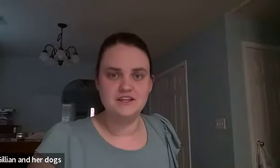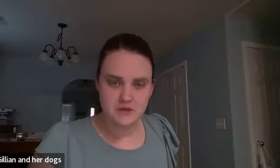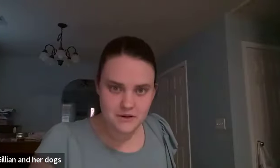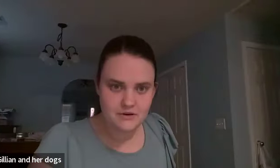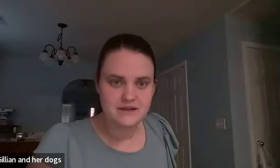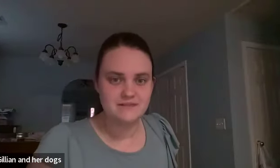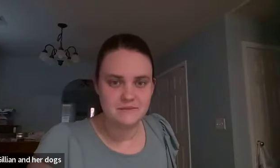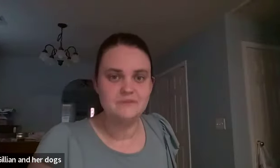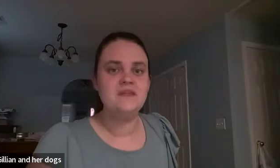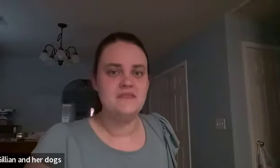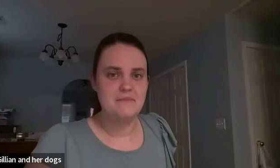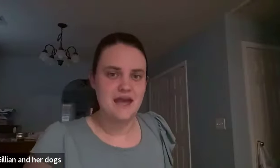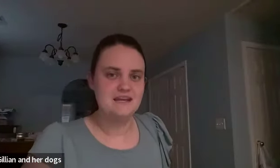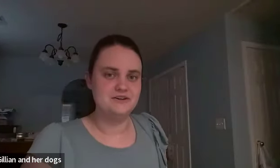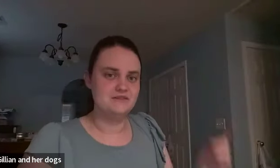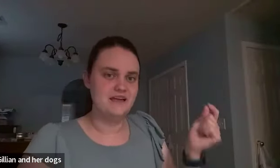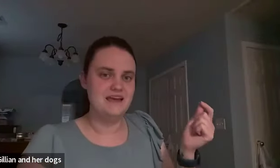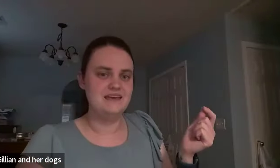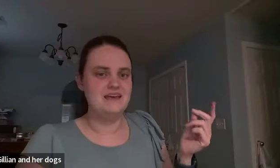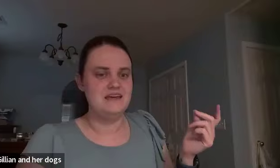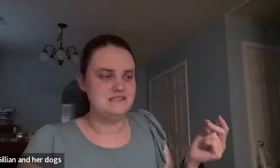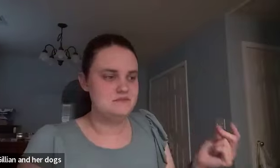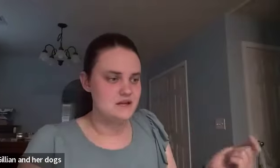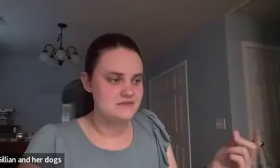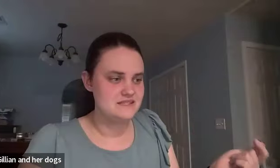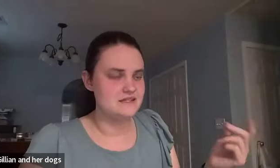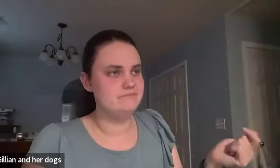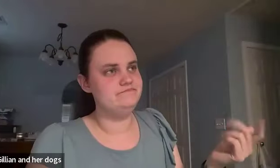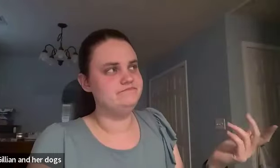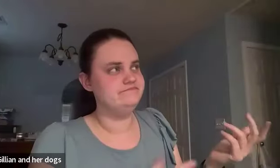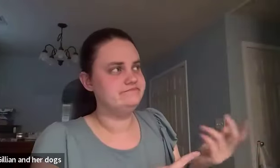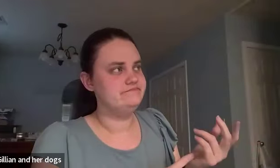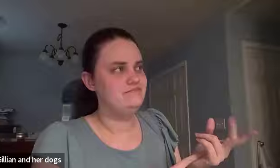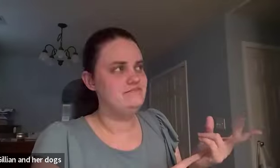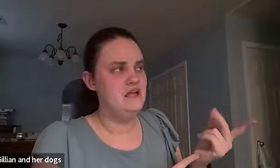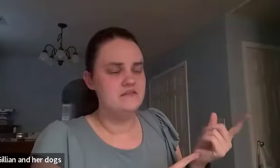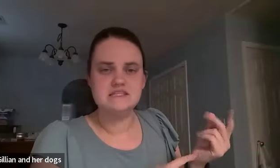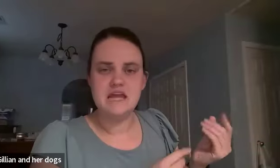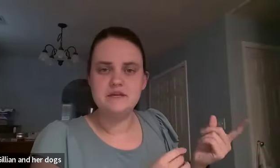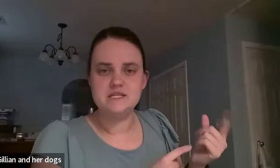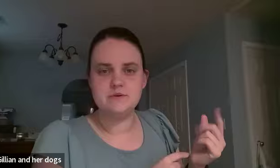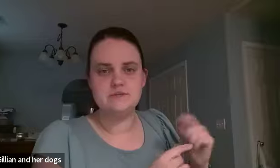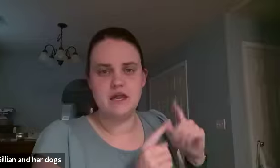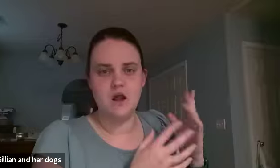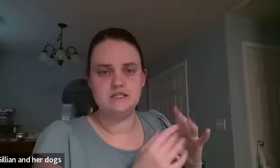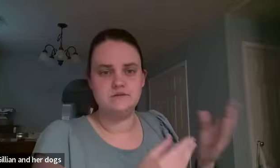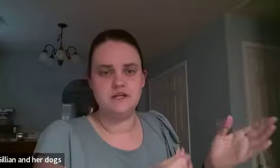come here, boy, come here. That patting on your leg, and sometimes the snapping is supposed to be that concept of